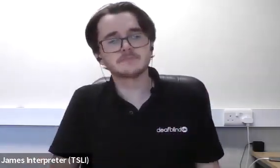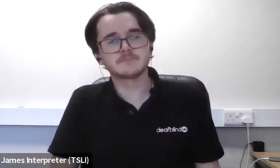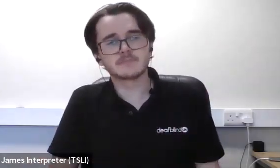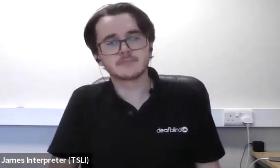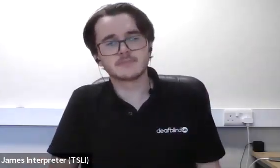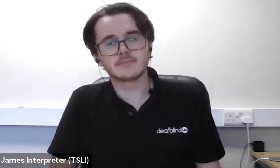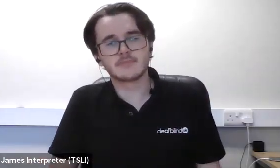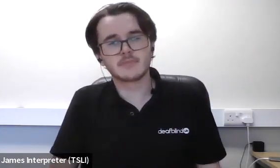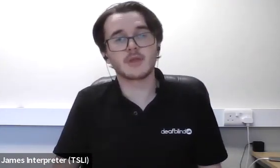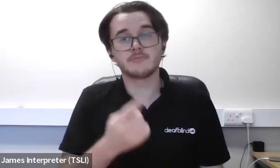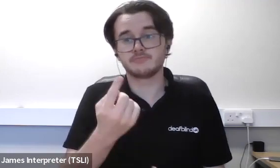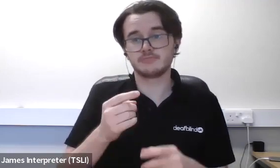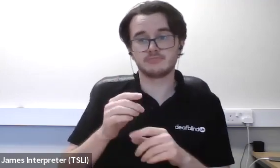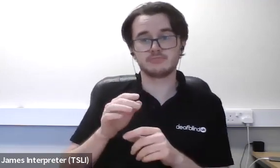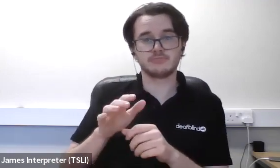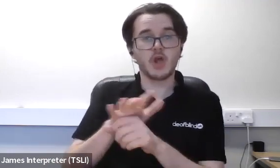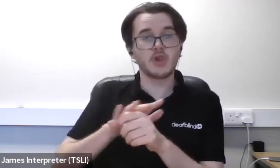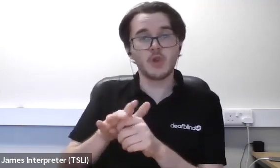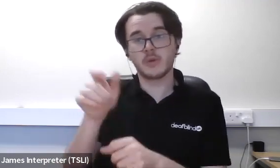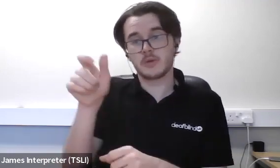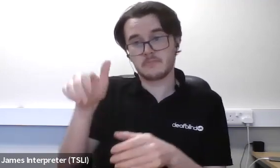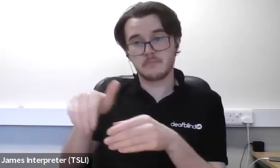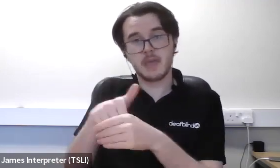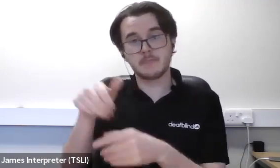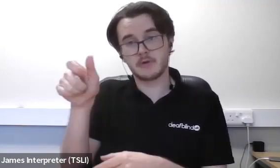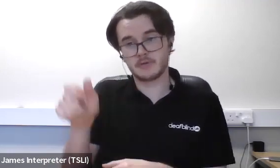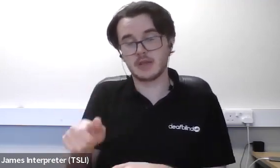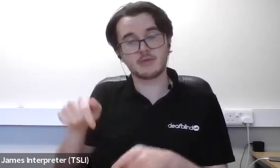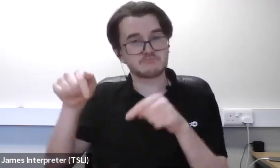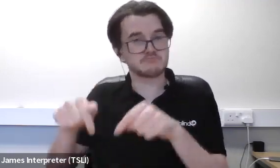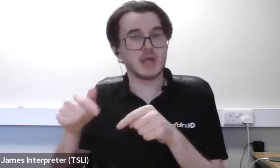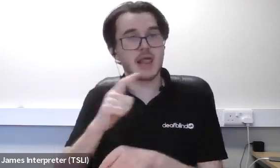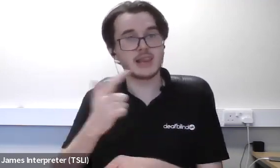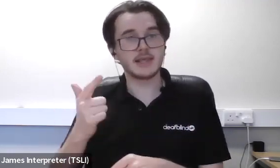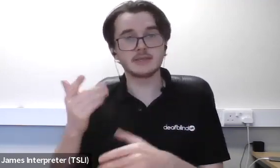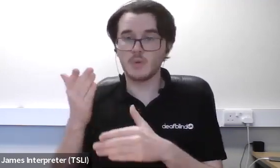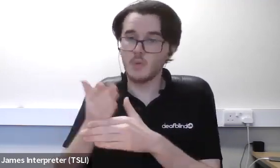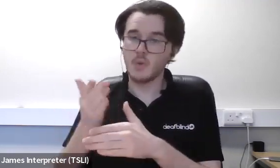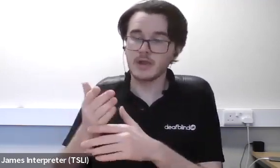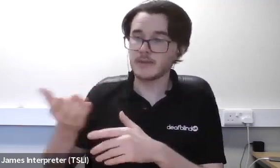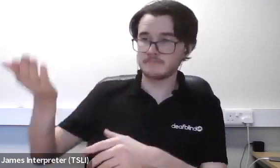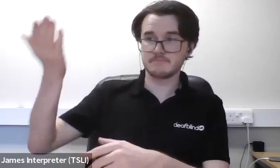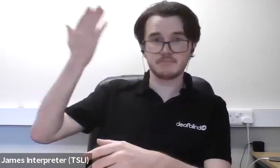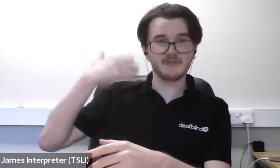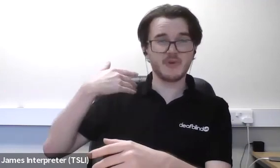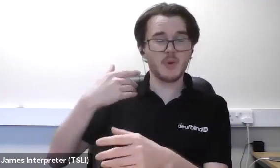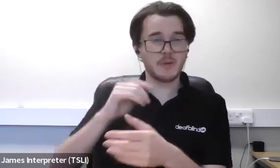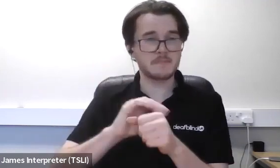One of our local members here in Leeds, who we've been working with since before the COVID pandemic,